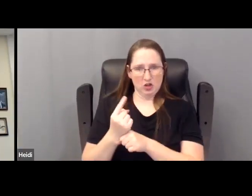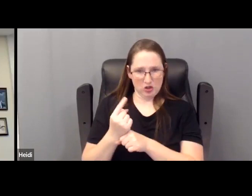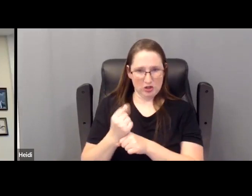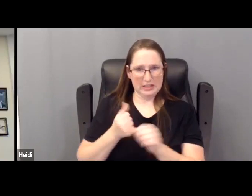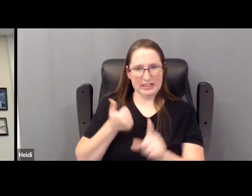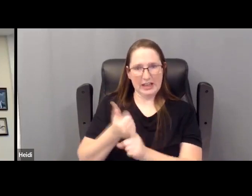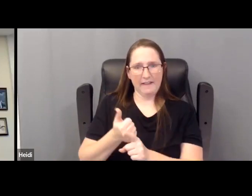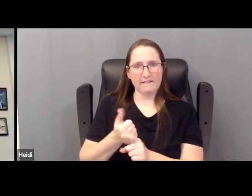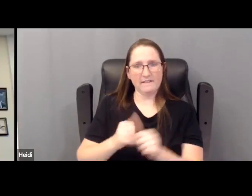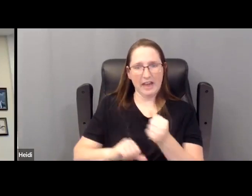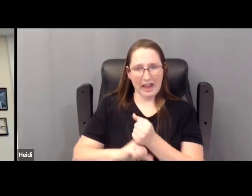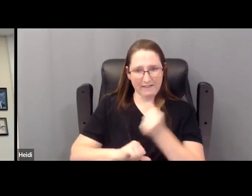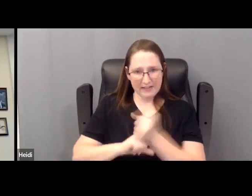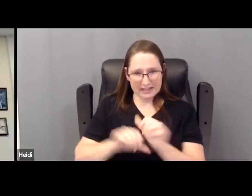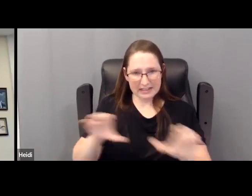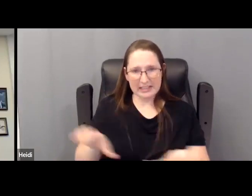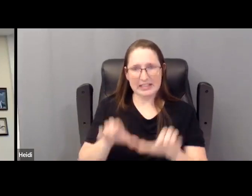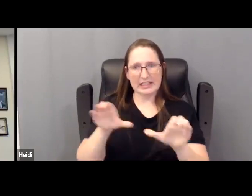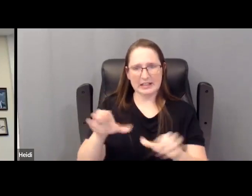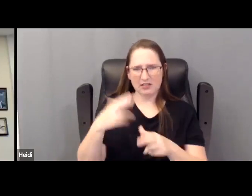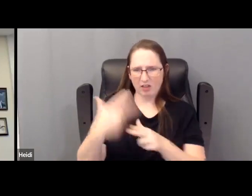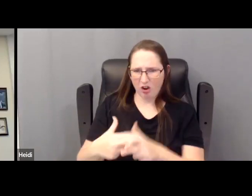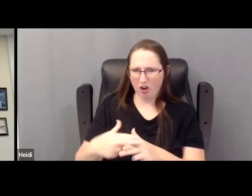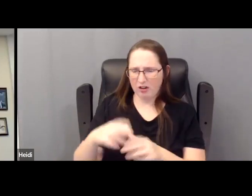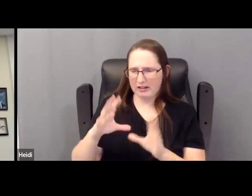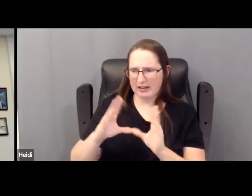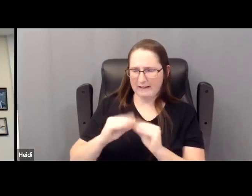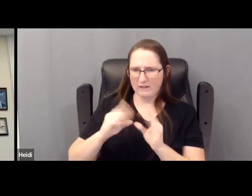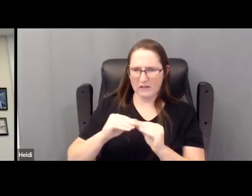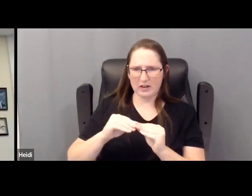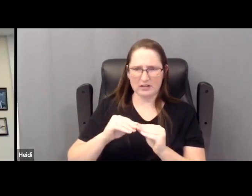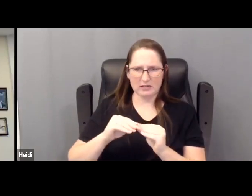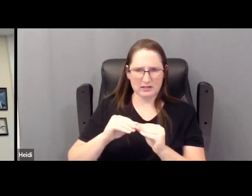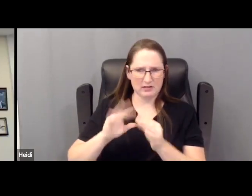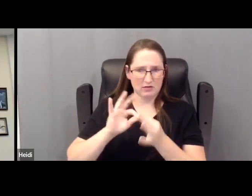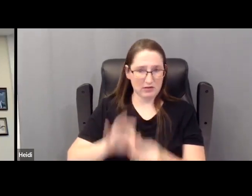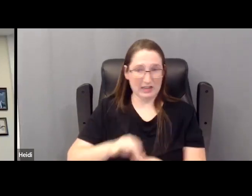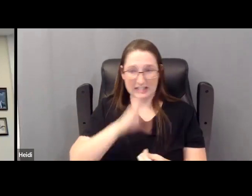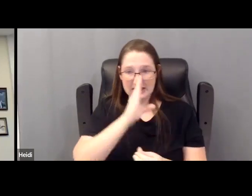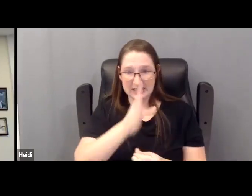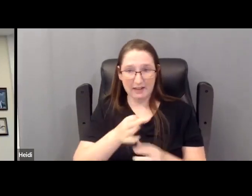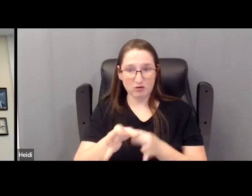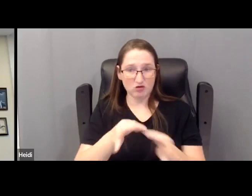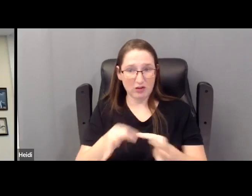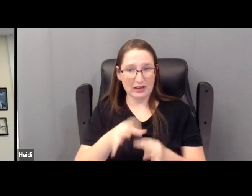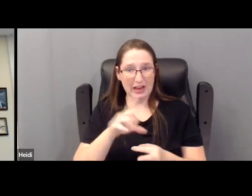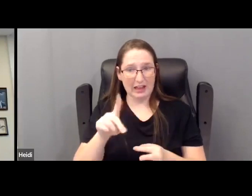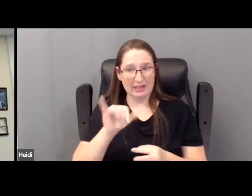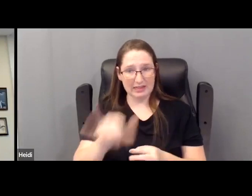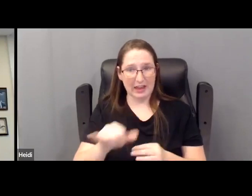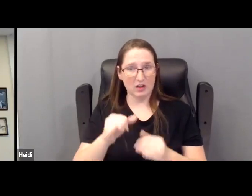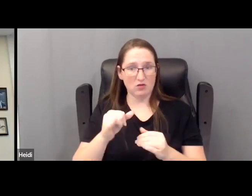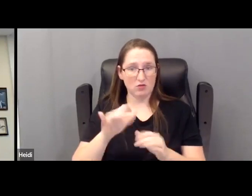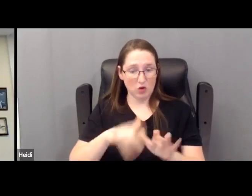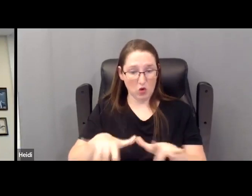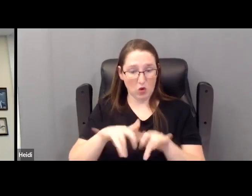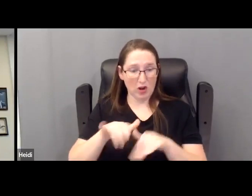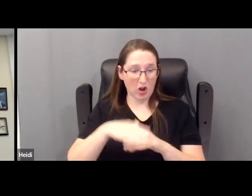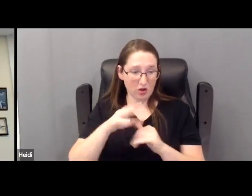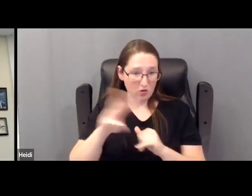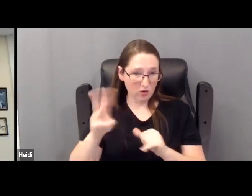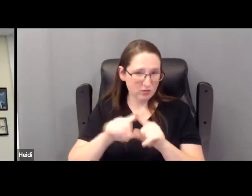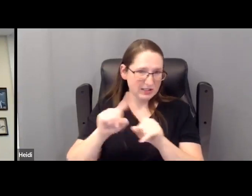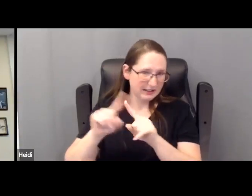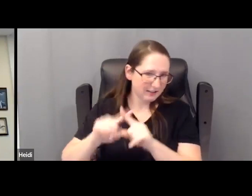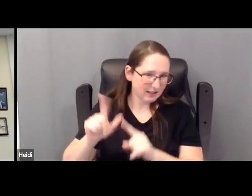conference did a, what's it called? A conference encore about self-directed. And that recording is on our website with a bunch of the different